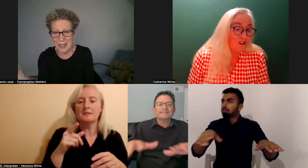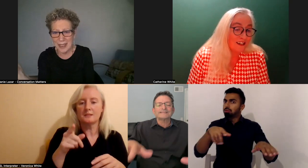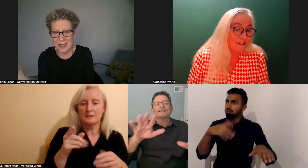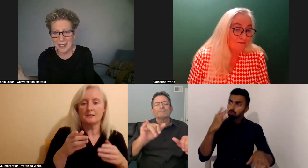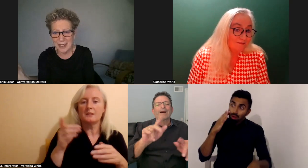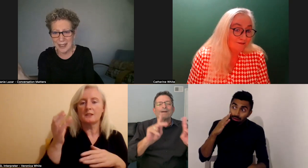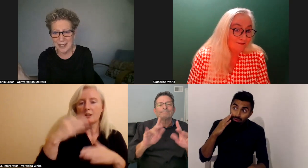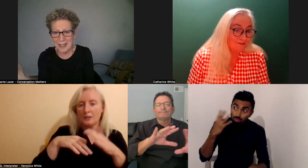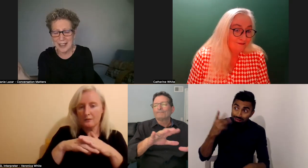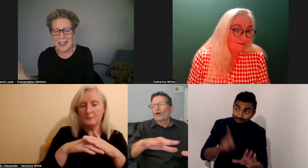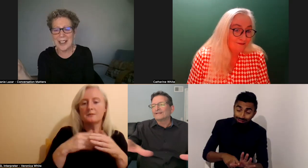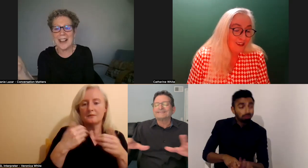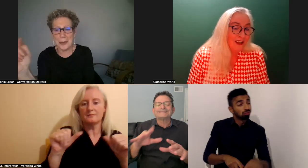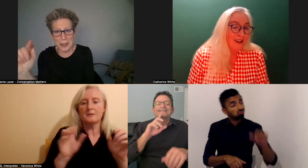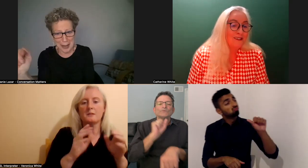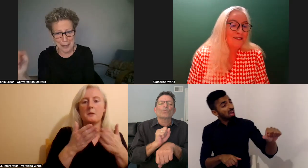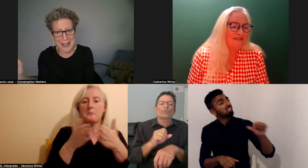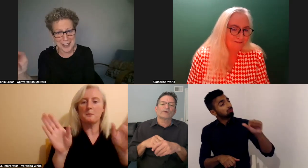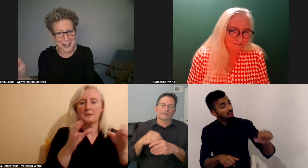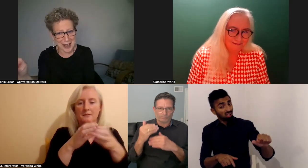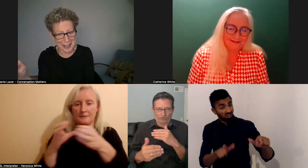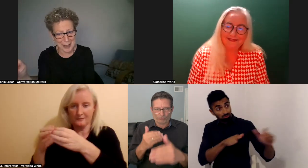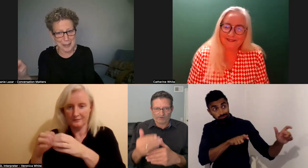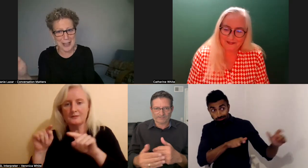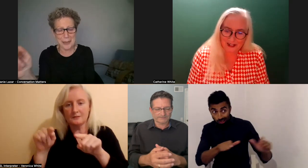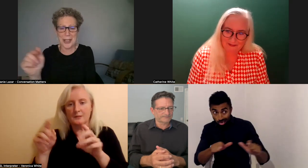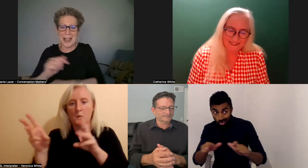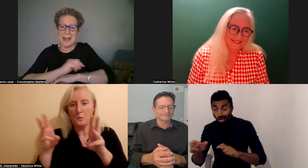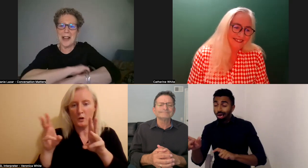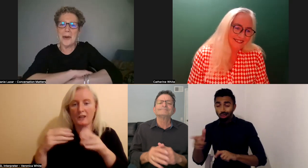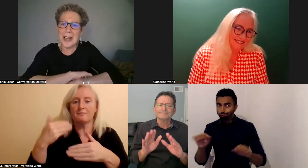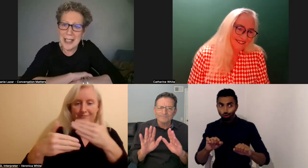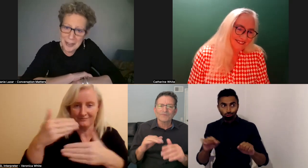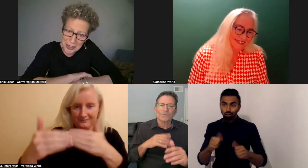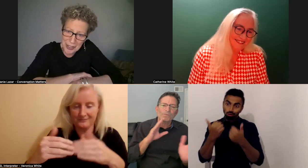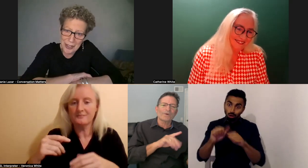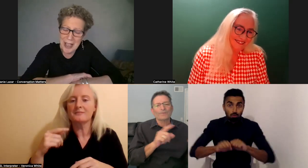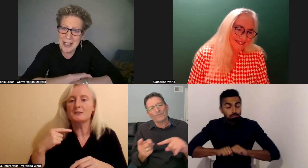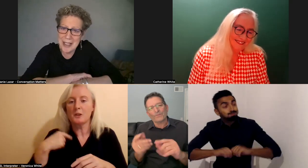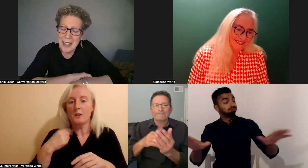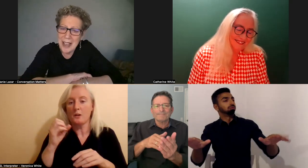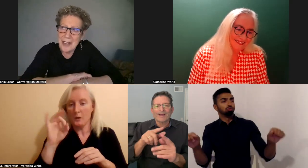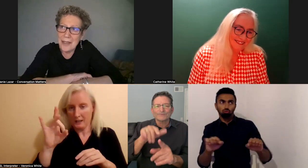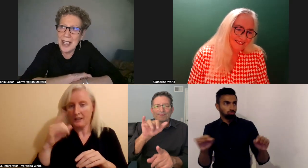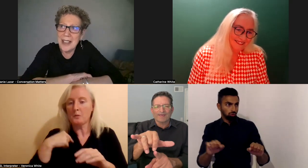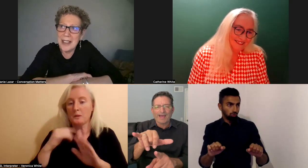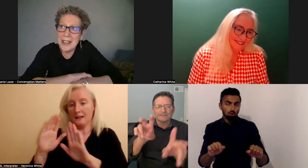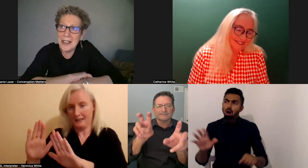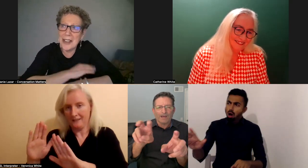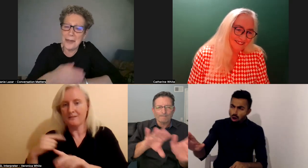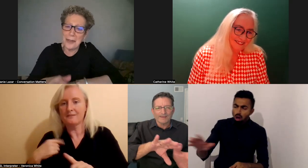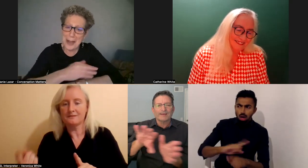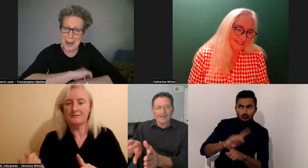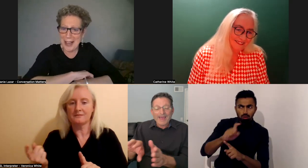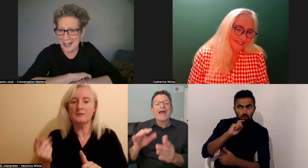in progress. We'll come back to that, because what I'd love to do is really